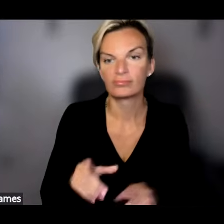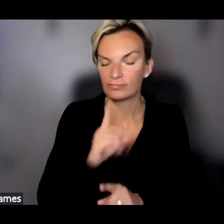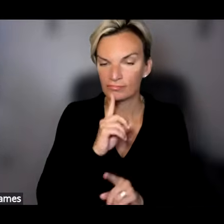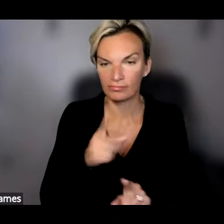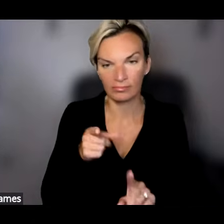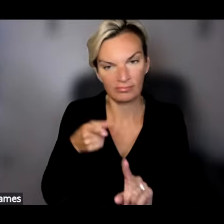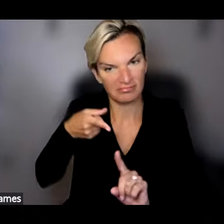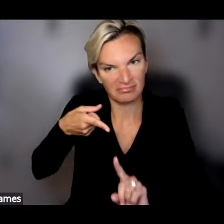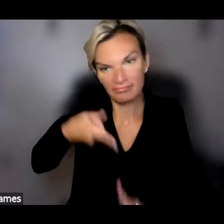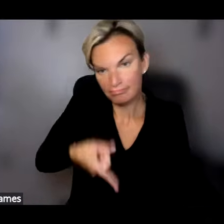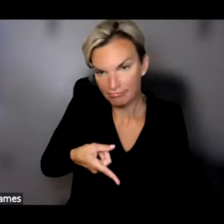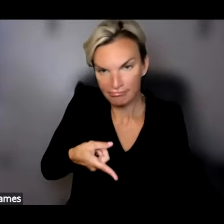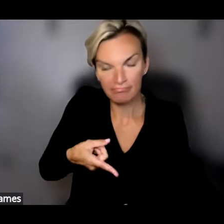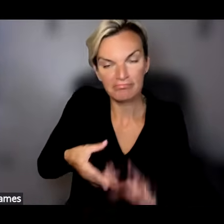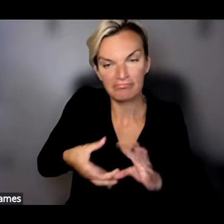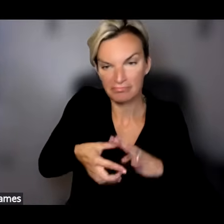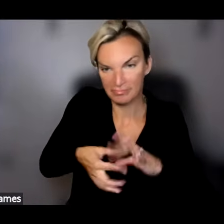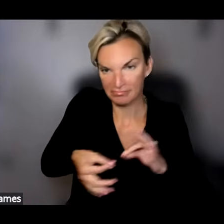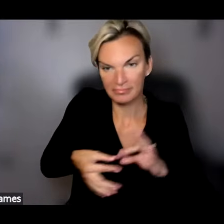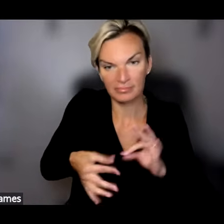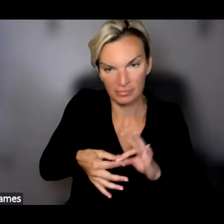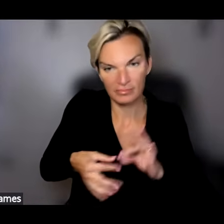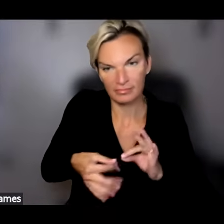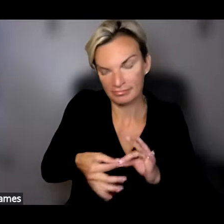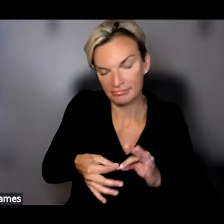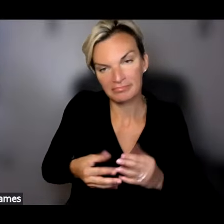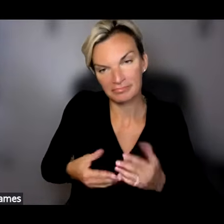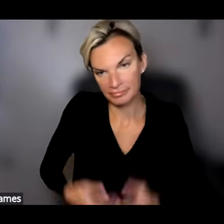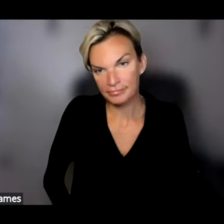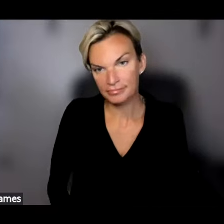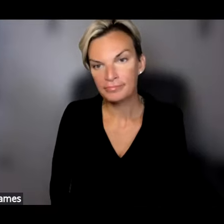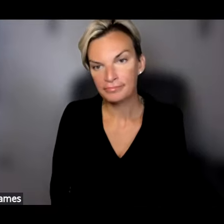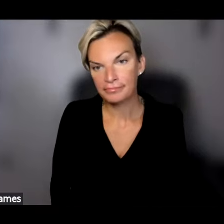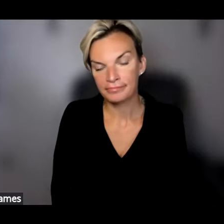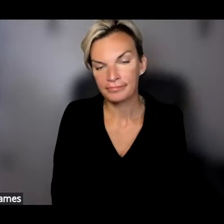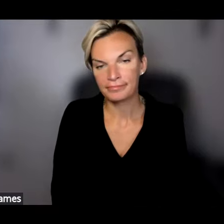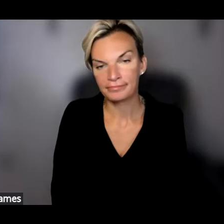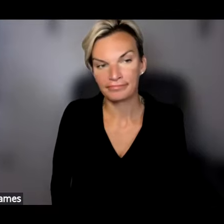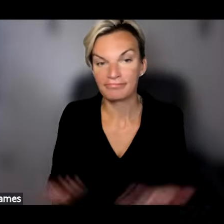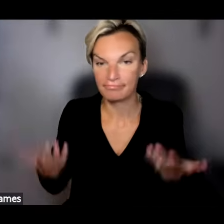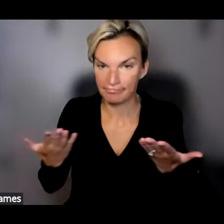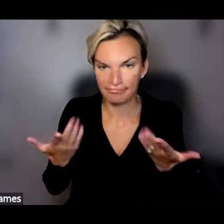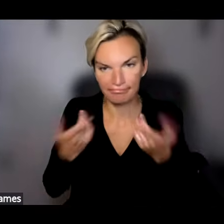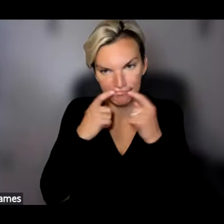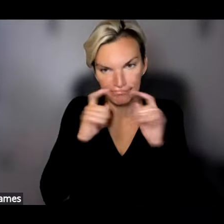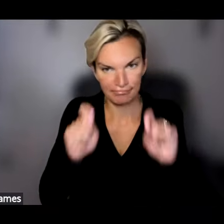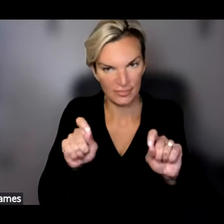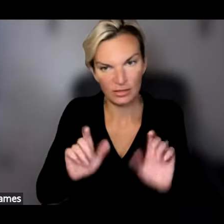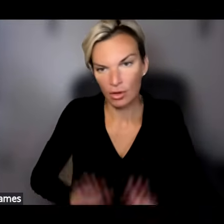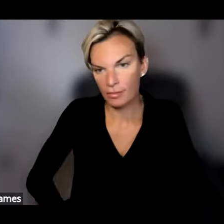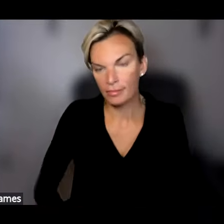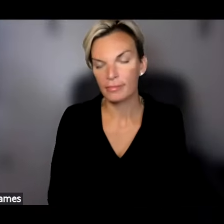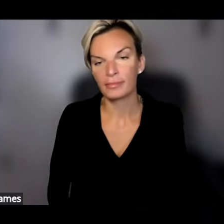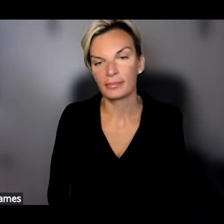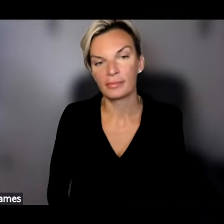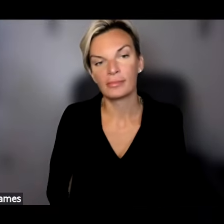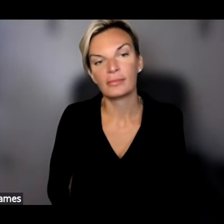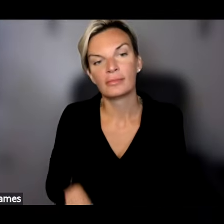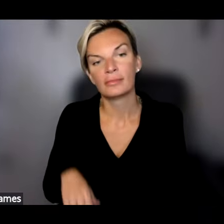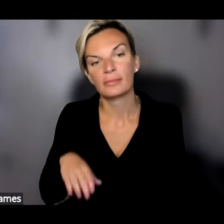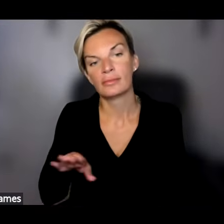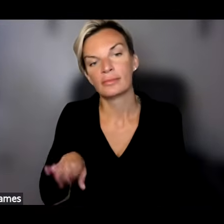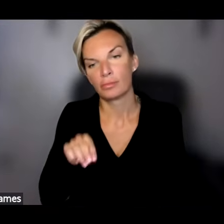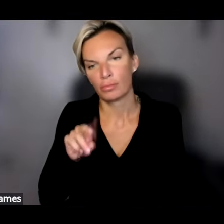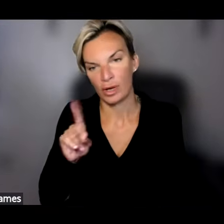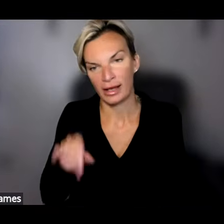clarifying statement of the proposals. That's all. Thank you. Ray, do you want to comment on that? I just want